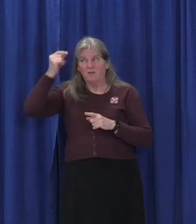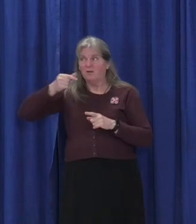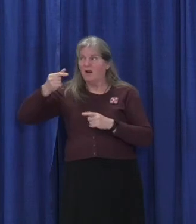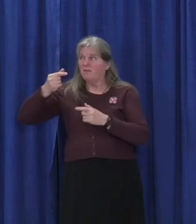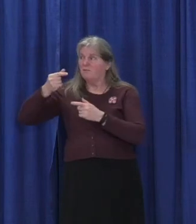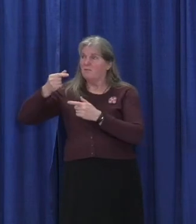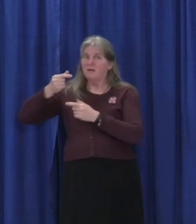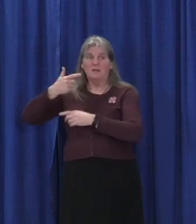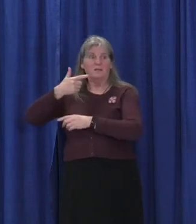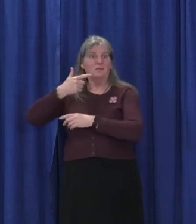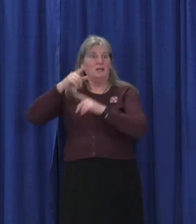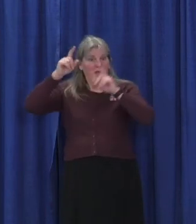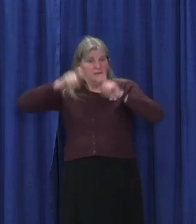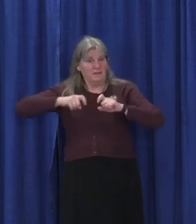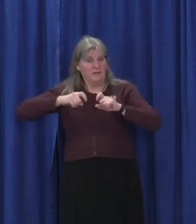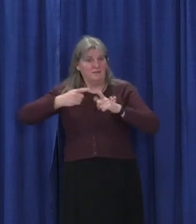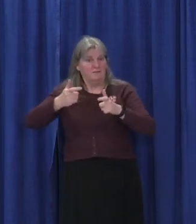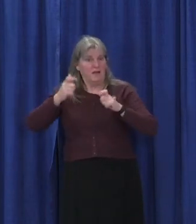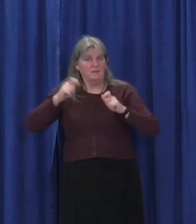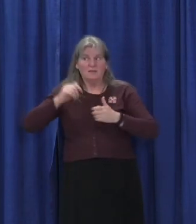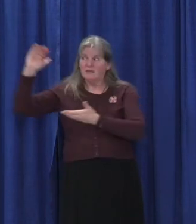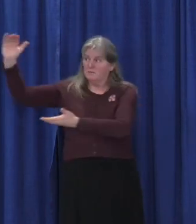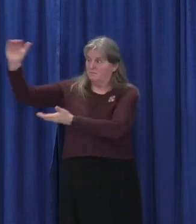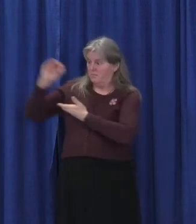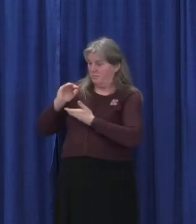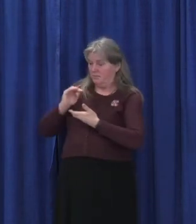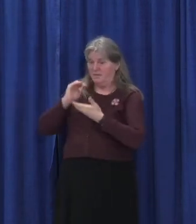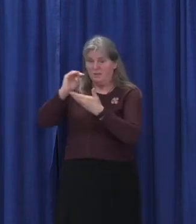being provided to private companies in the territory?